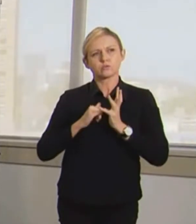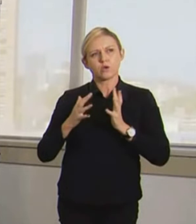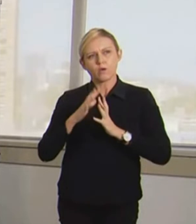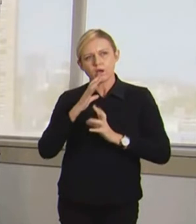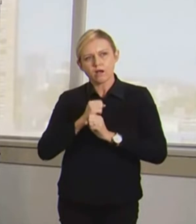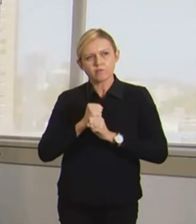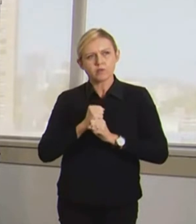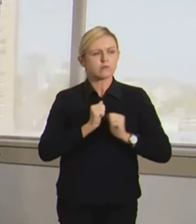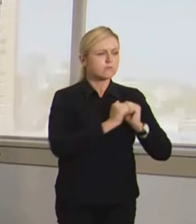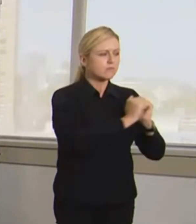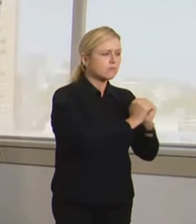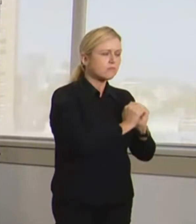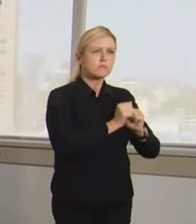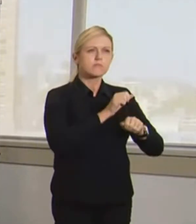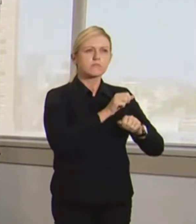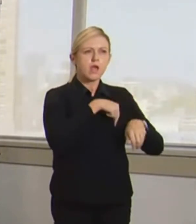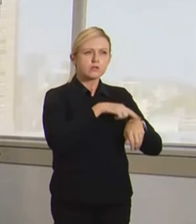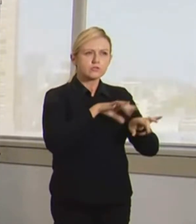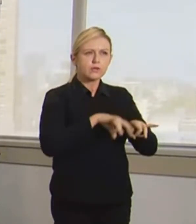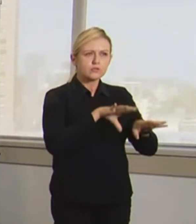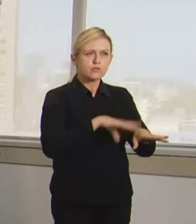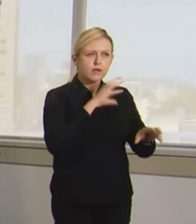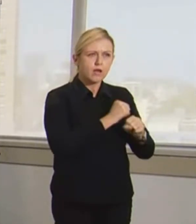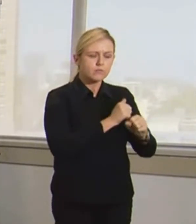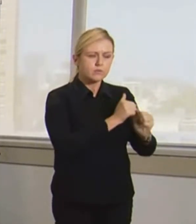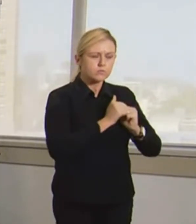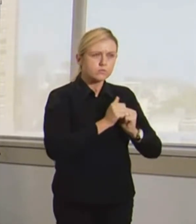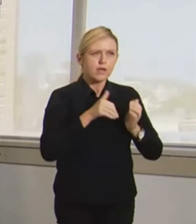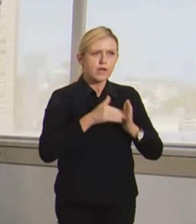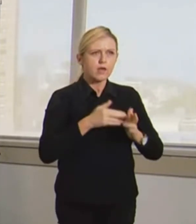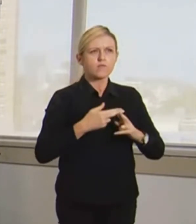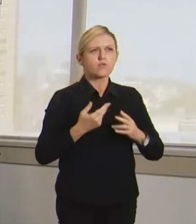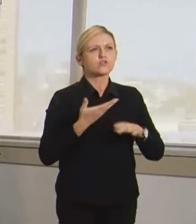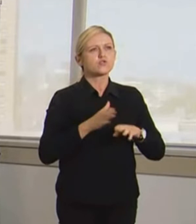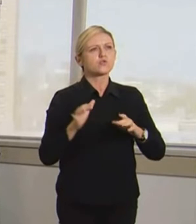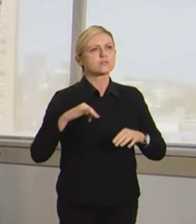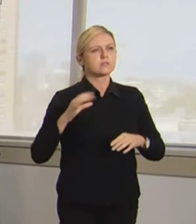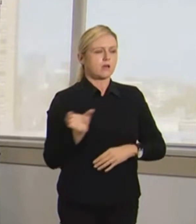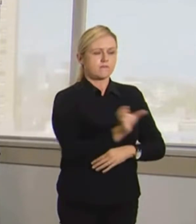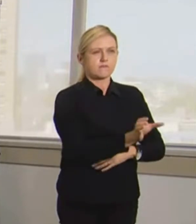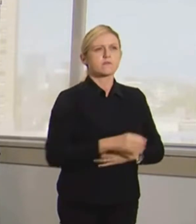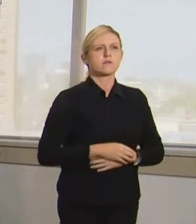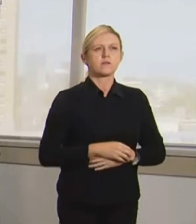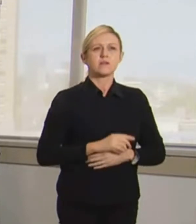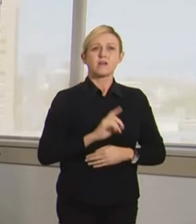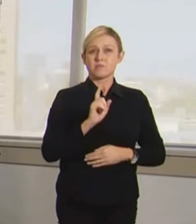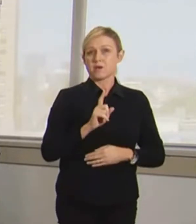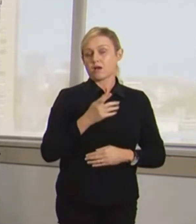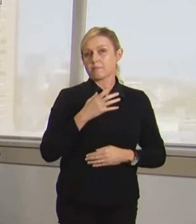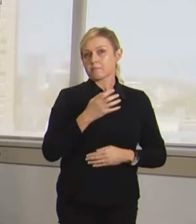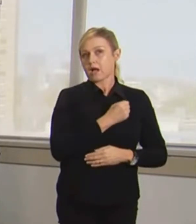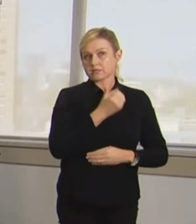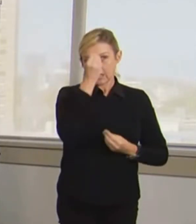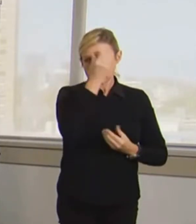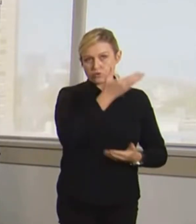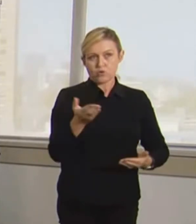from other sources. But I just want to make it clear to the community that it has been extremely challenging for Anglicare. They've had to, in